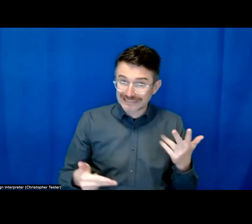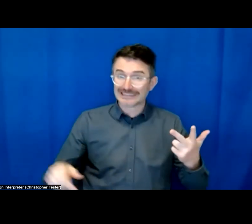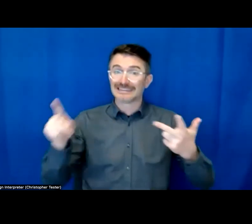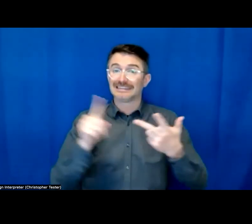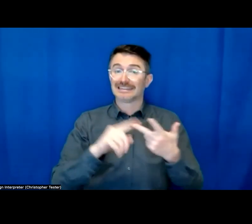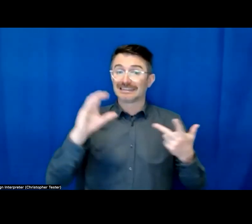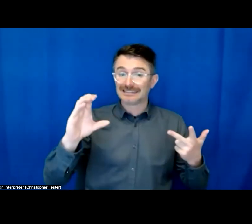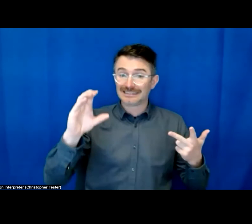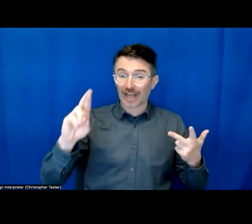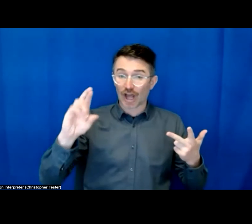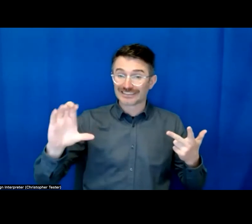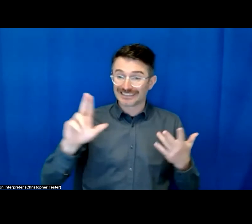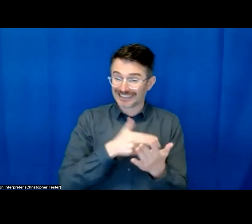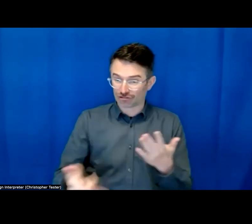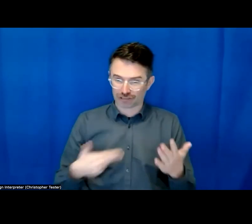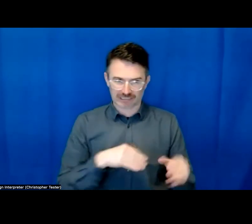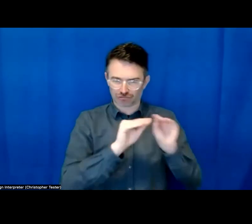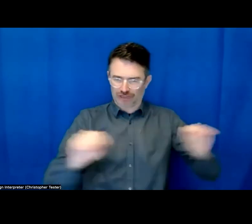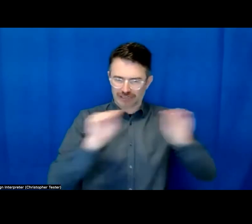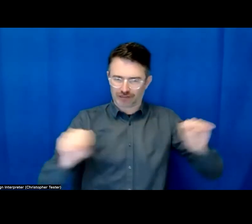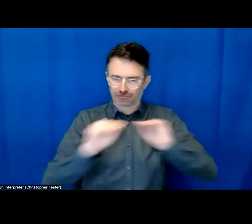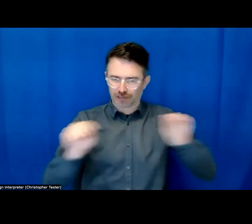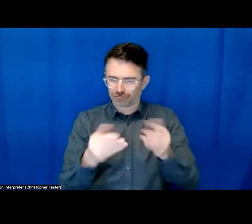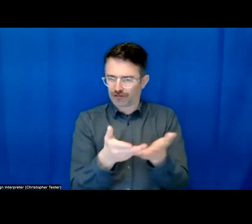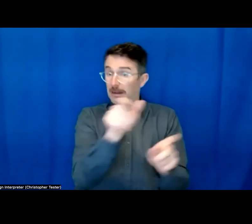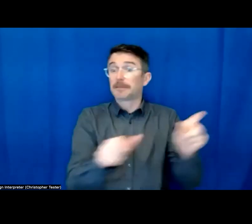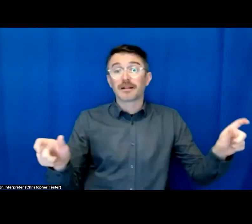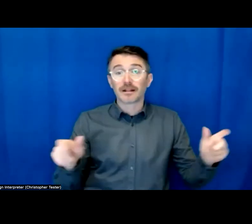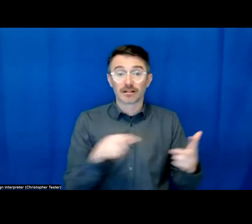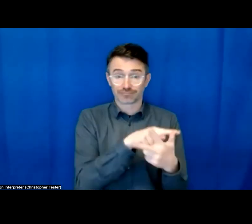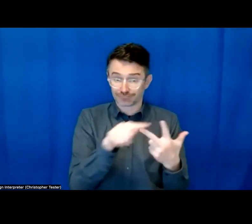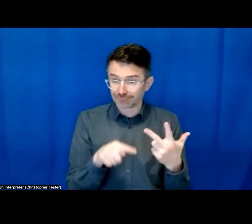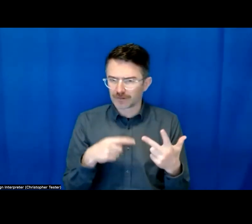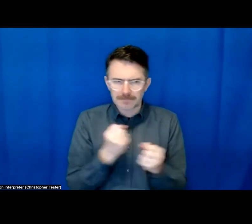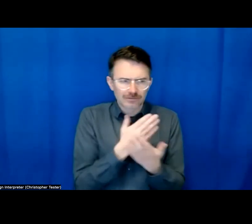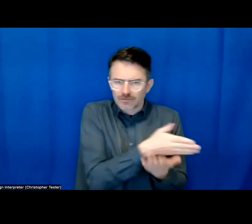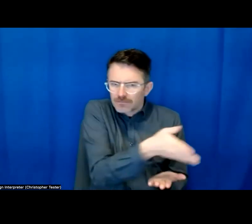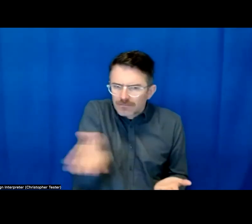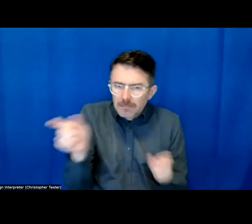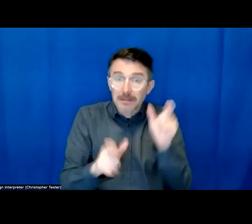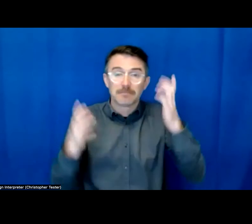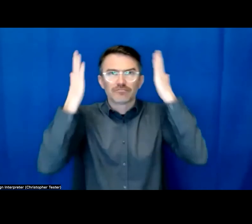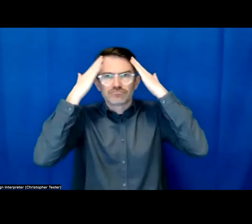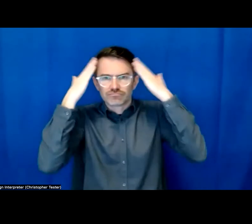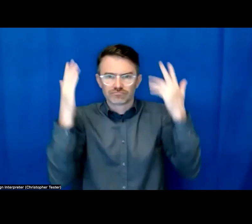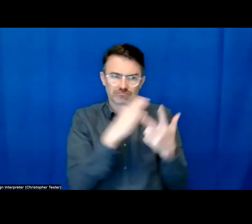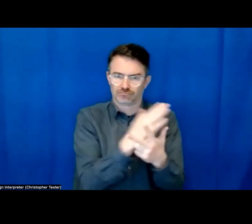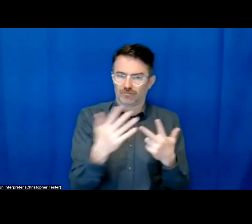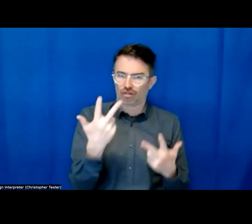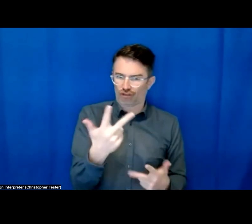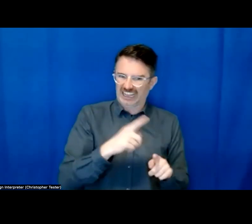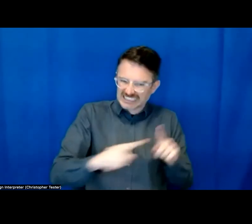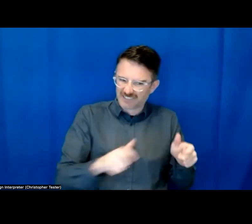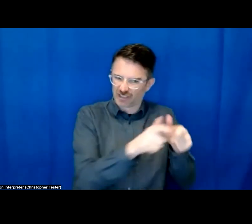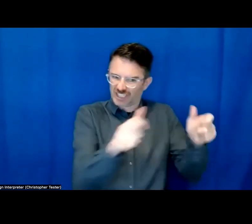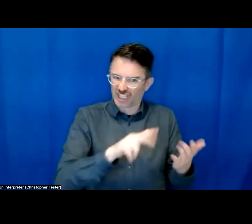process into district in South Sulawesi, namely Maros and district and Sidrap. Through this strengthening, Indigenous